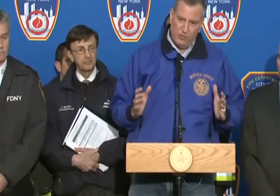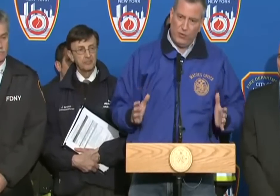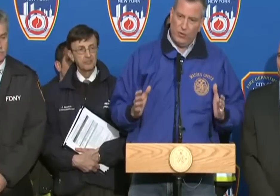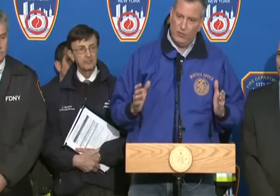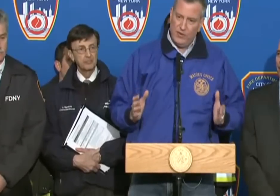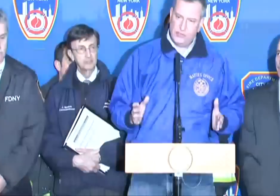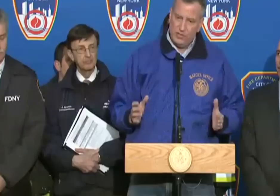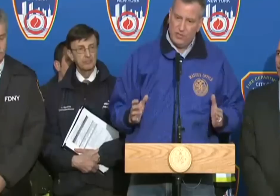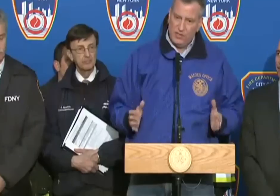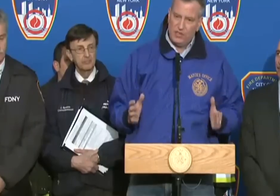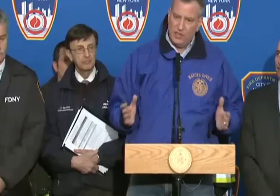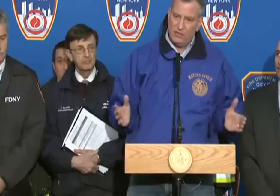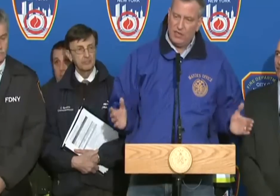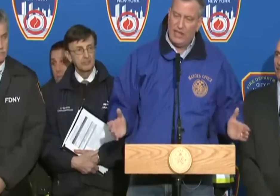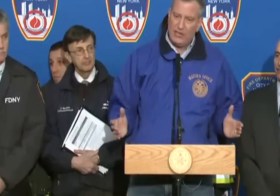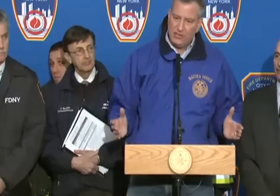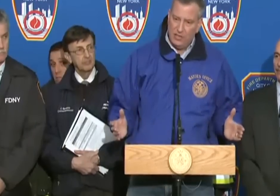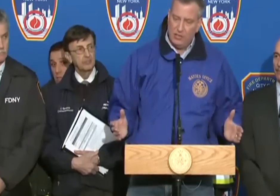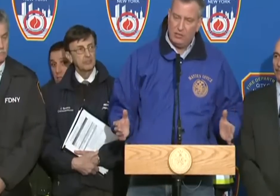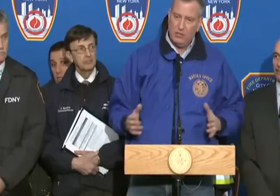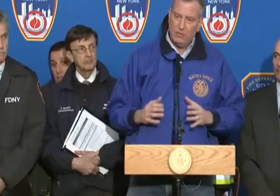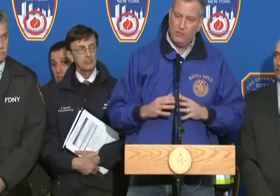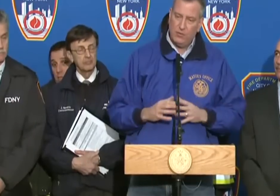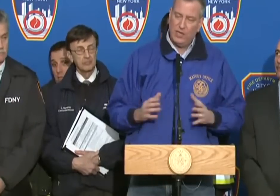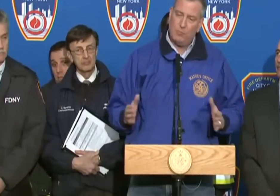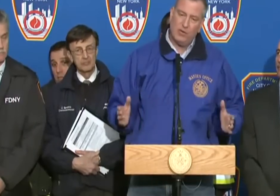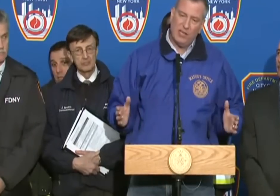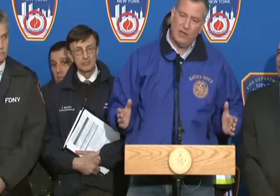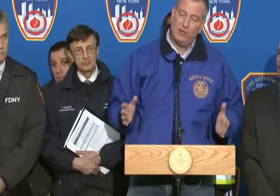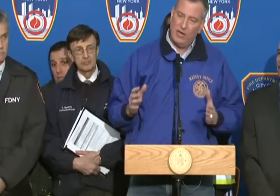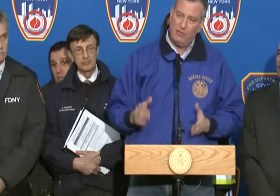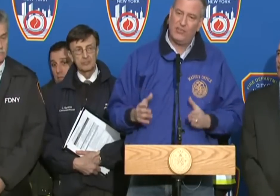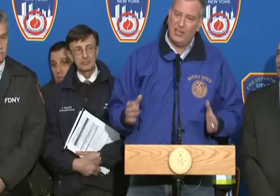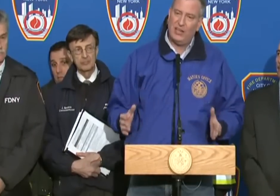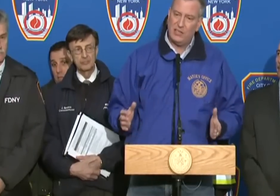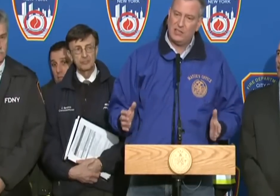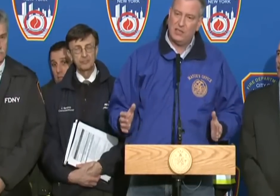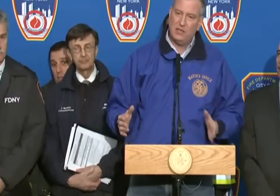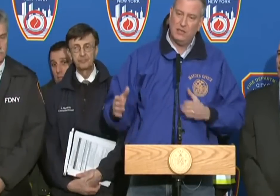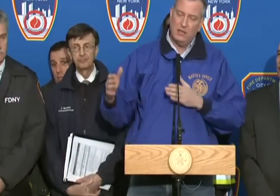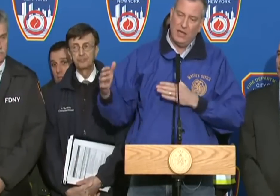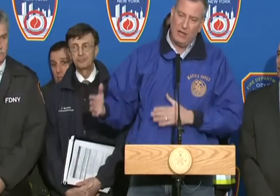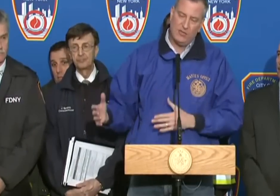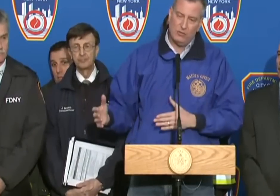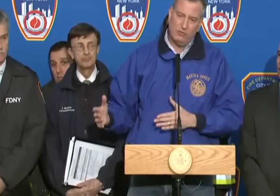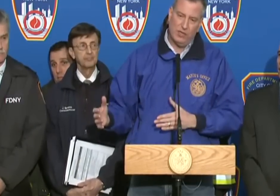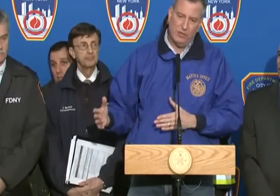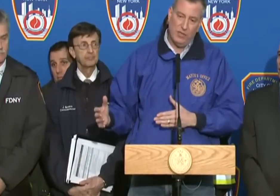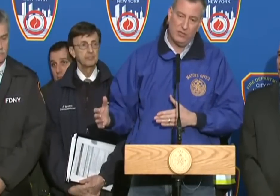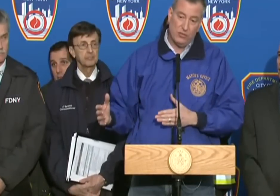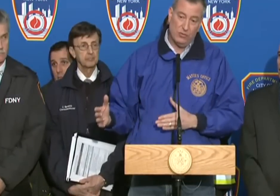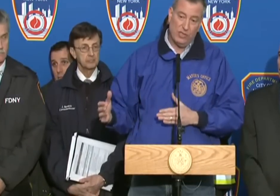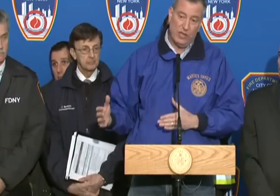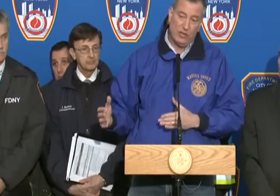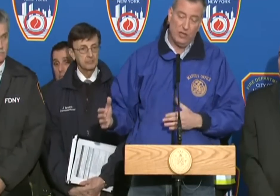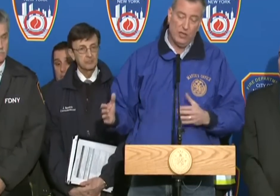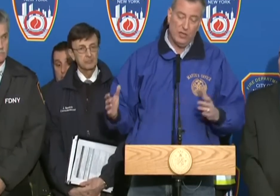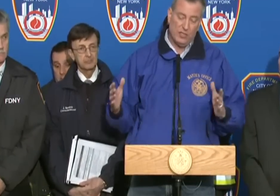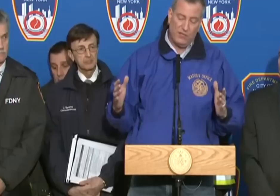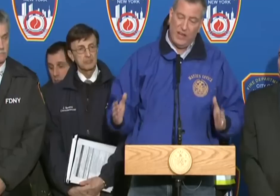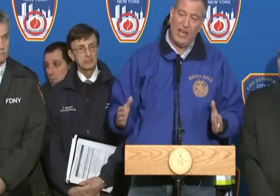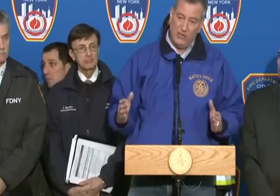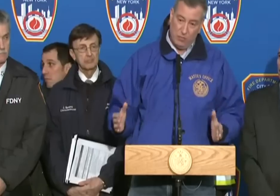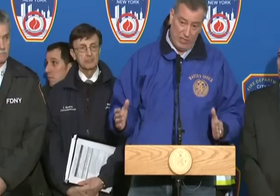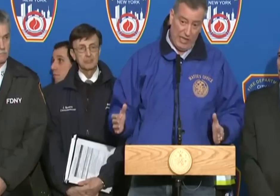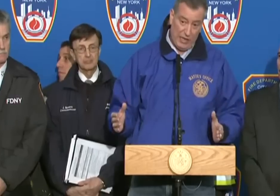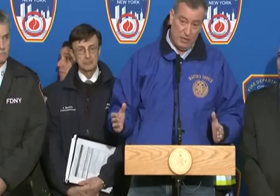I put forward a vision to this city over the last year of full-day pre-K for every child in this city, after school for every middle school child.